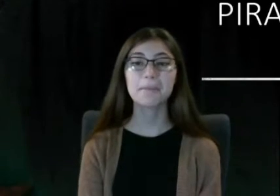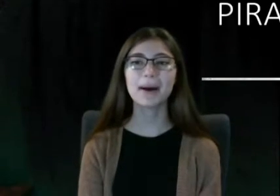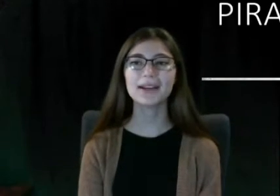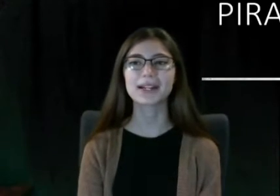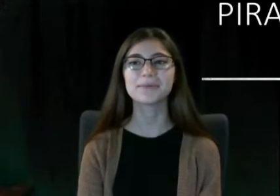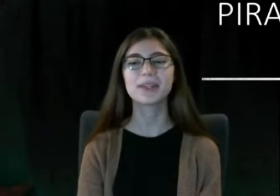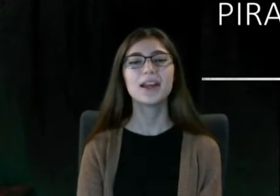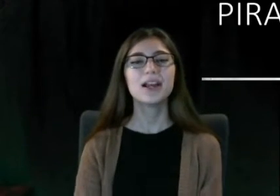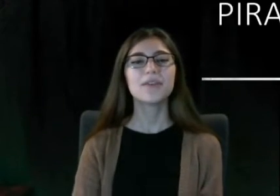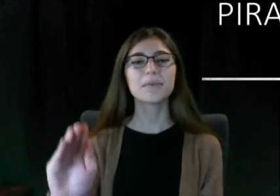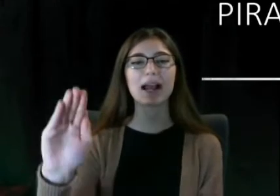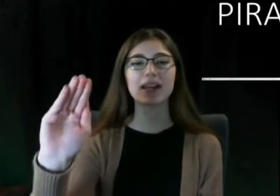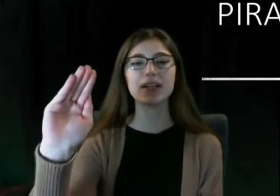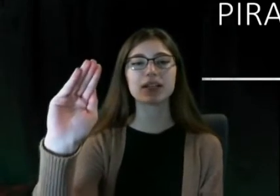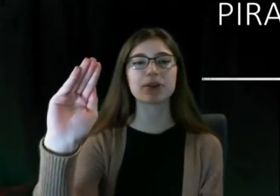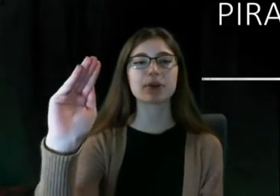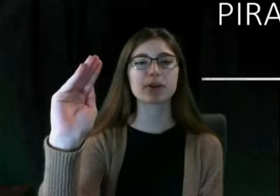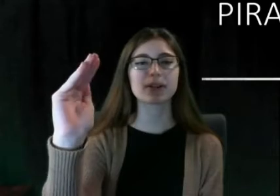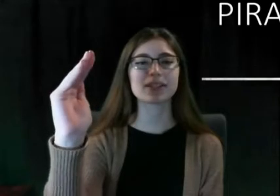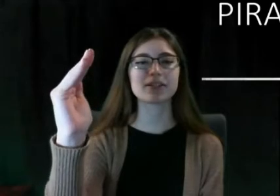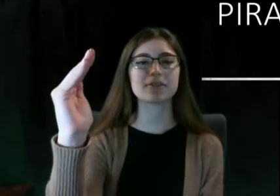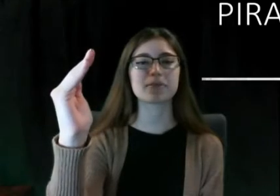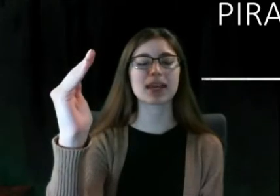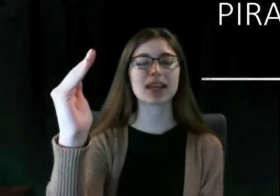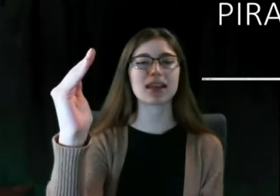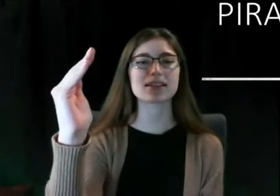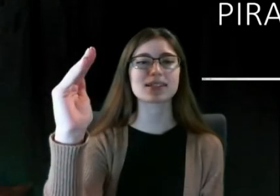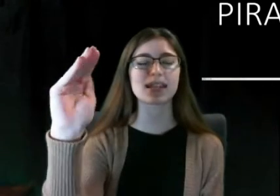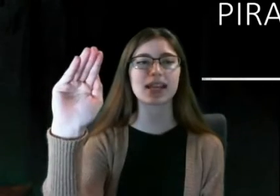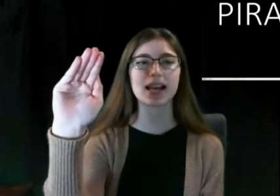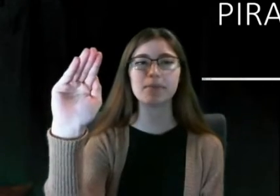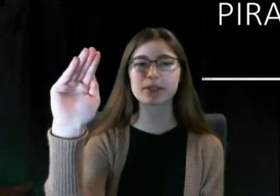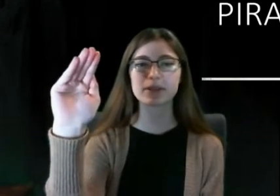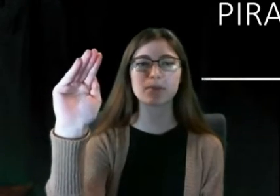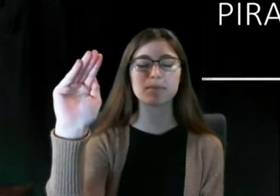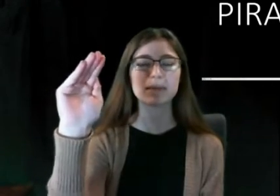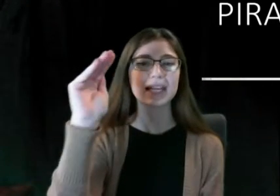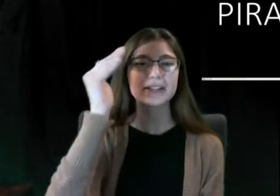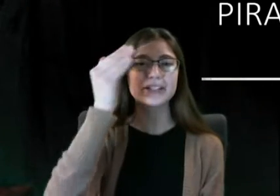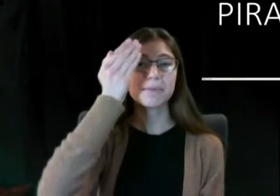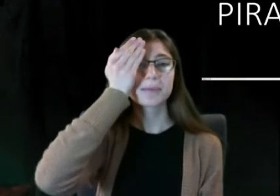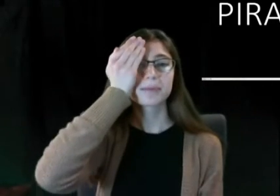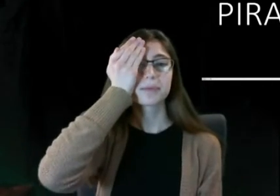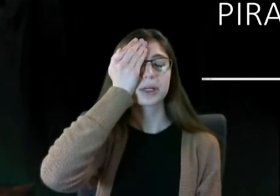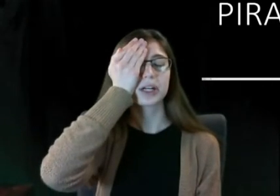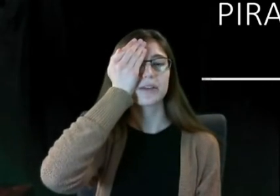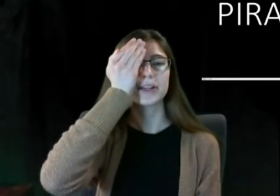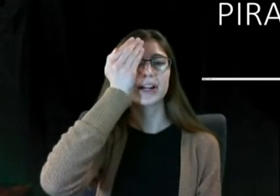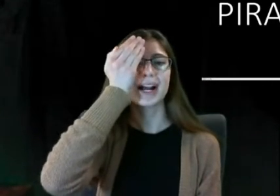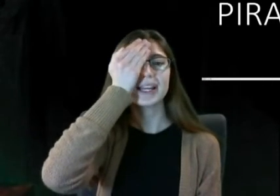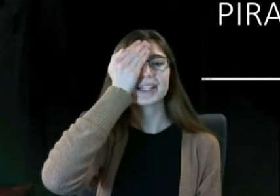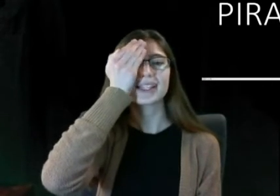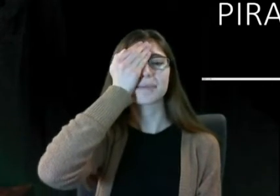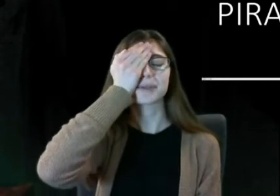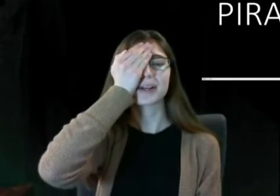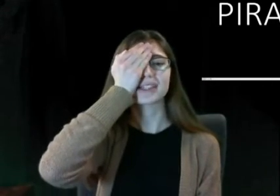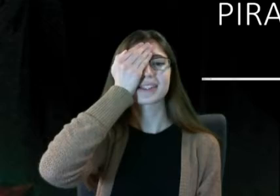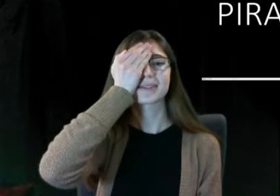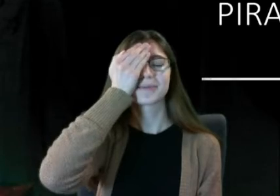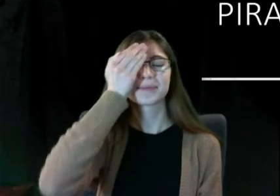Pirate. For pirate, you are going to make a slightly cupped open B hand shape, put it over your eye, and tap twice, like